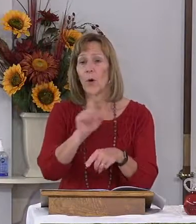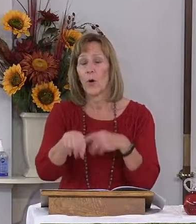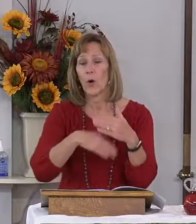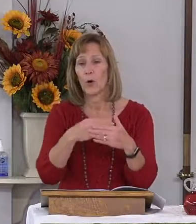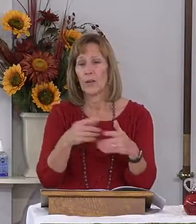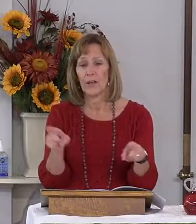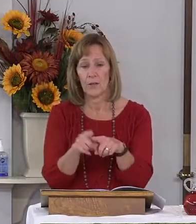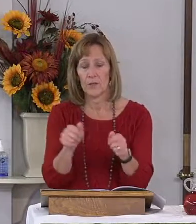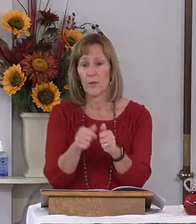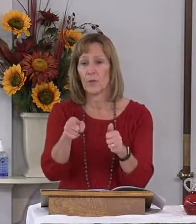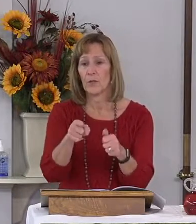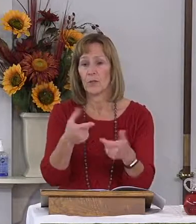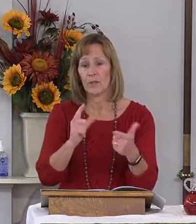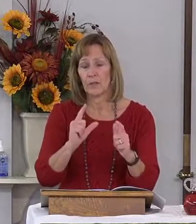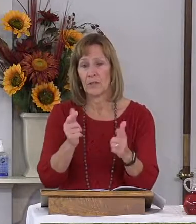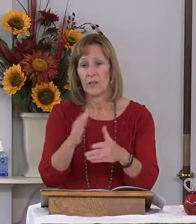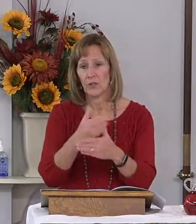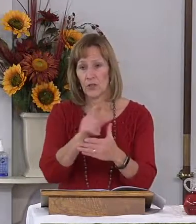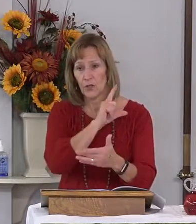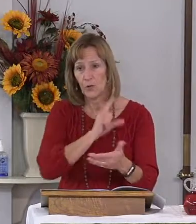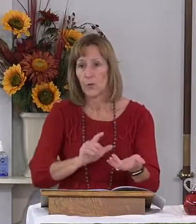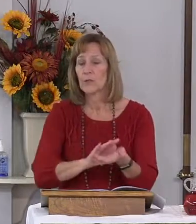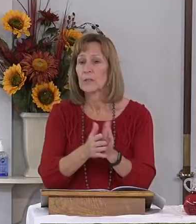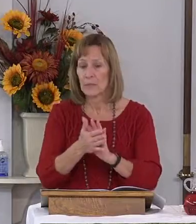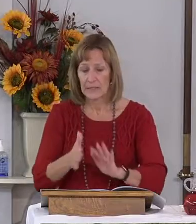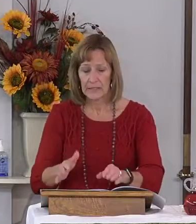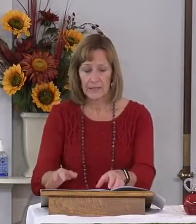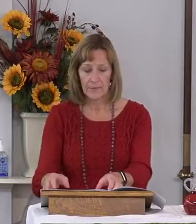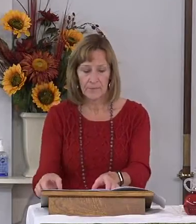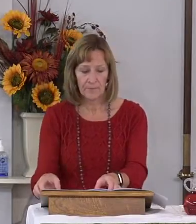all. And also with you.